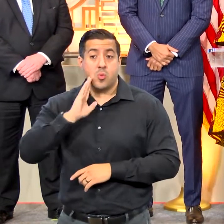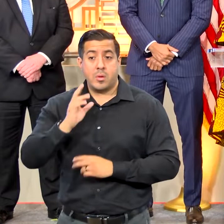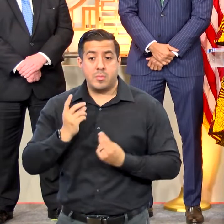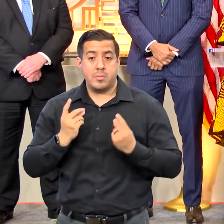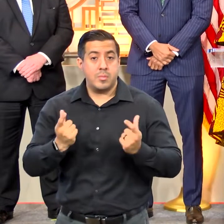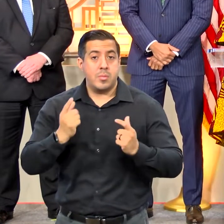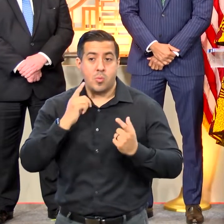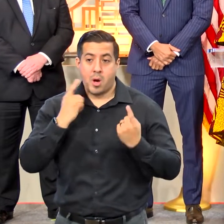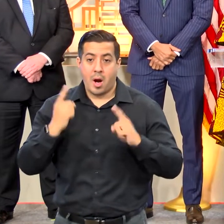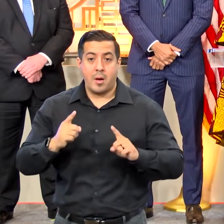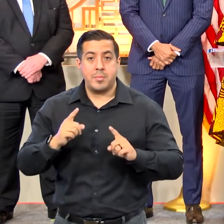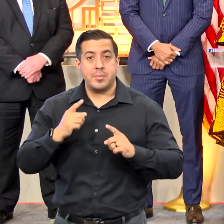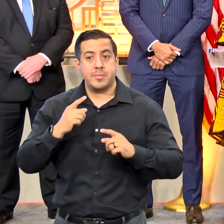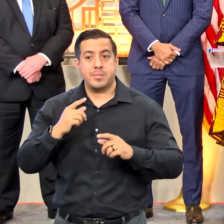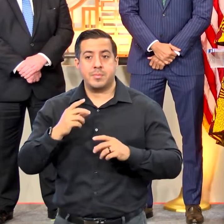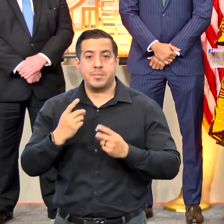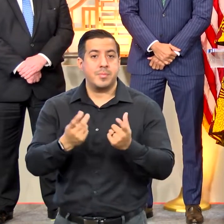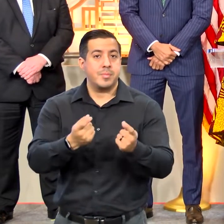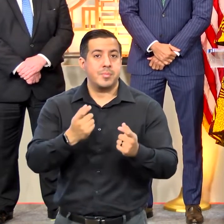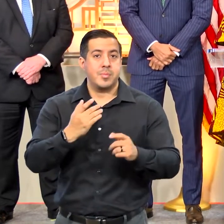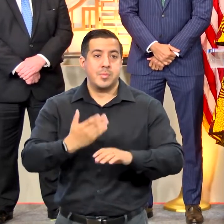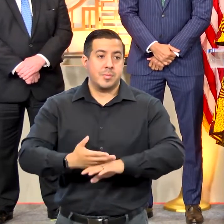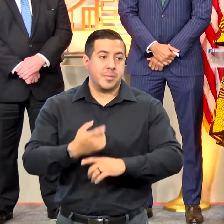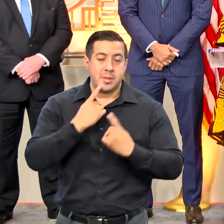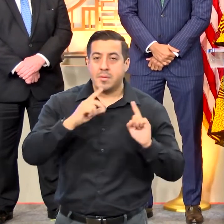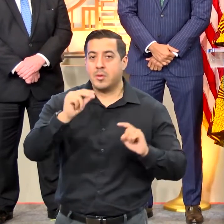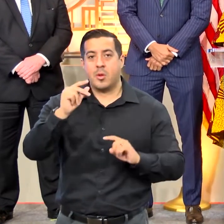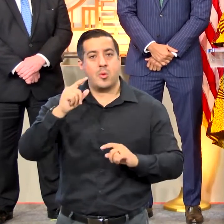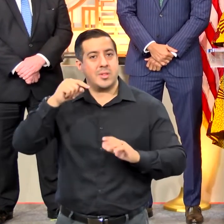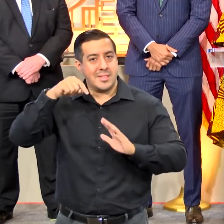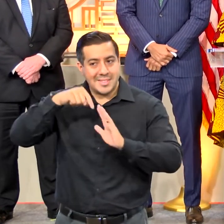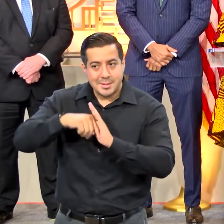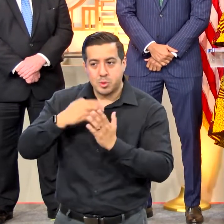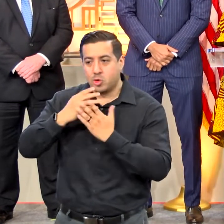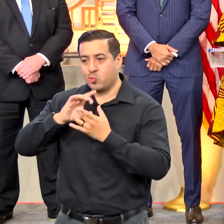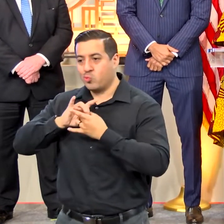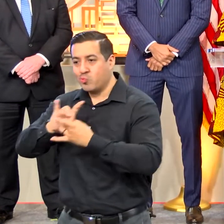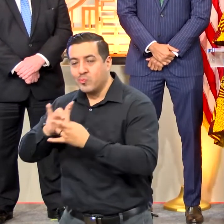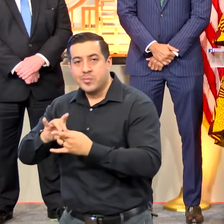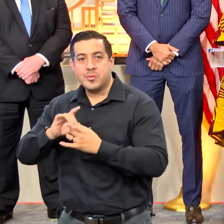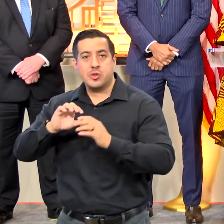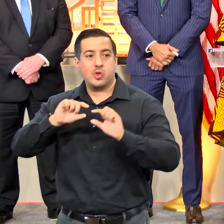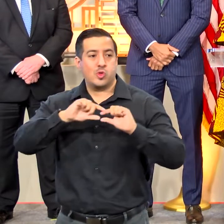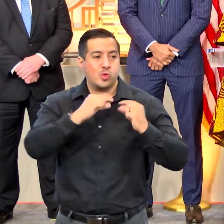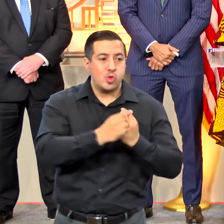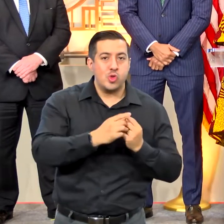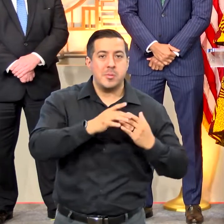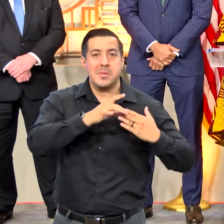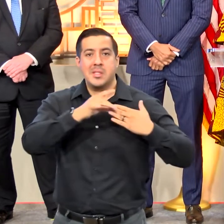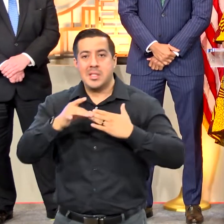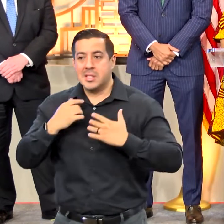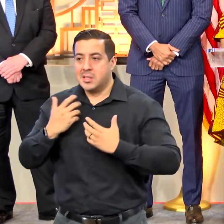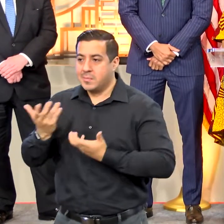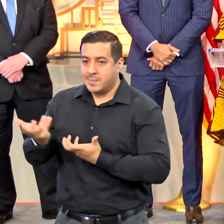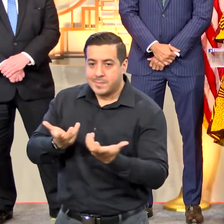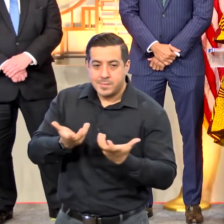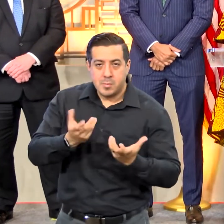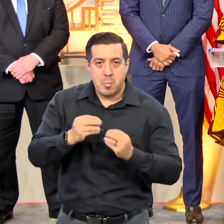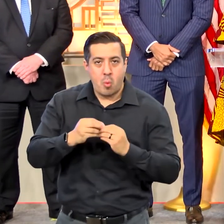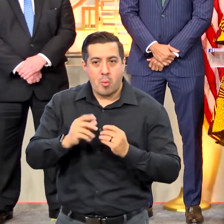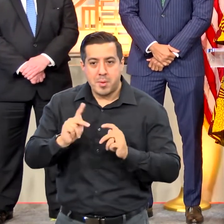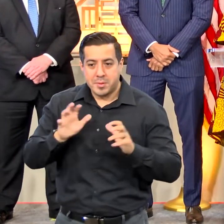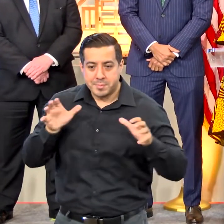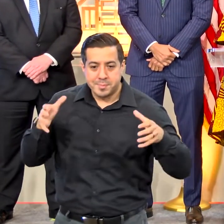requires thoughtful investment. It requires deep relationships with many groups and leaders throughout the community. It requires,